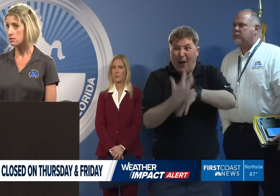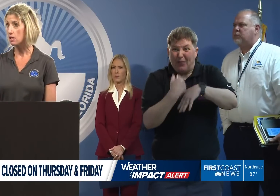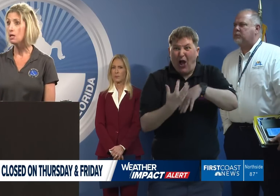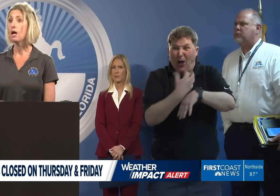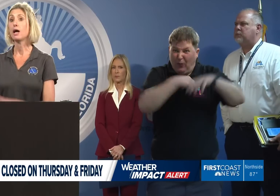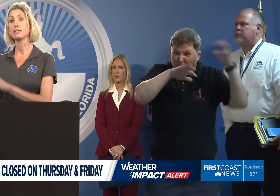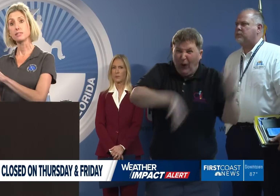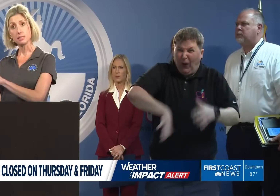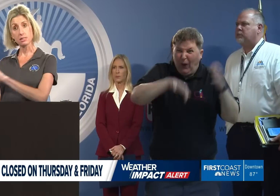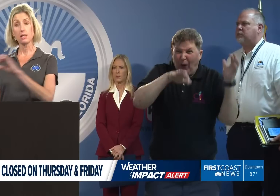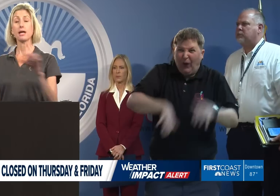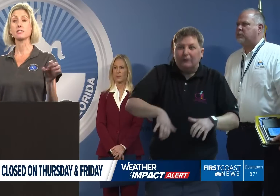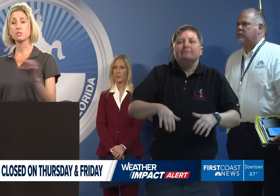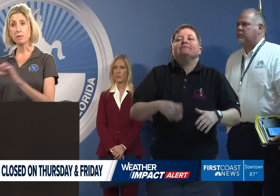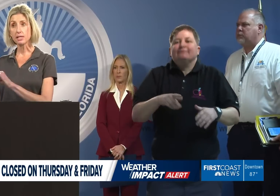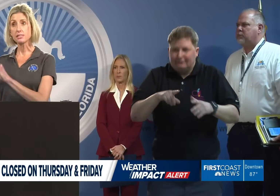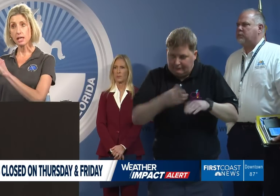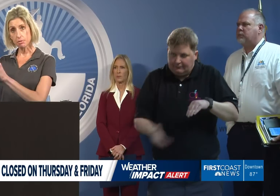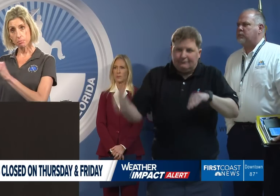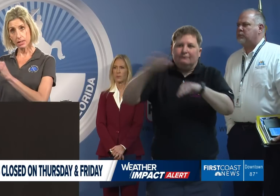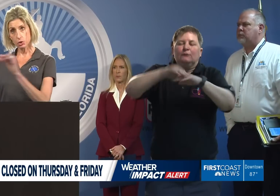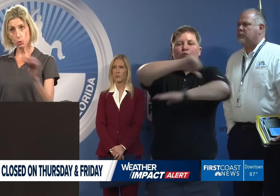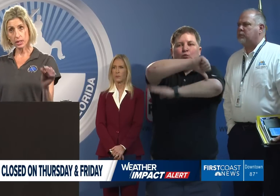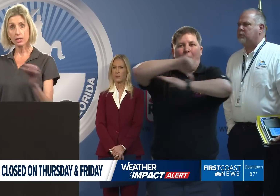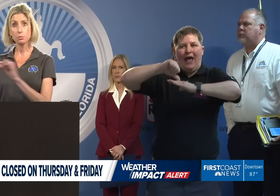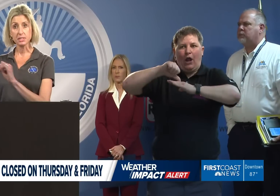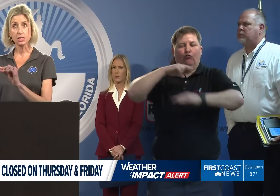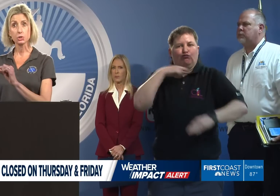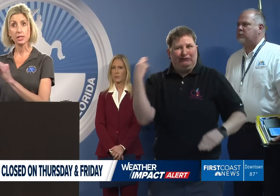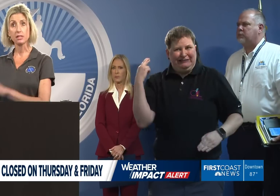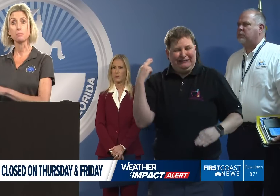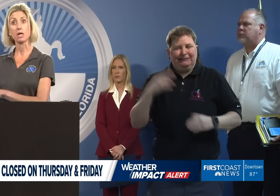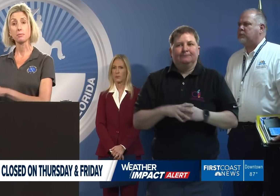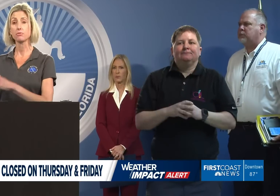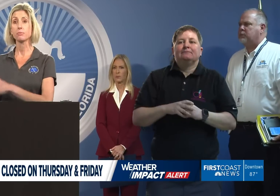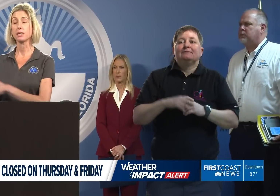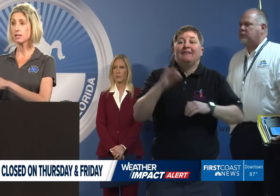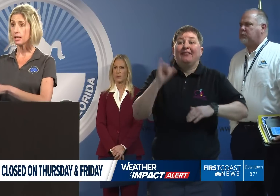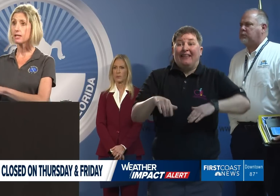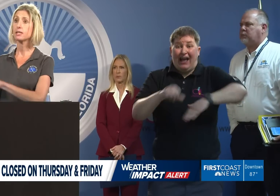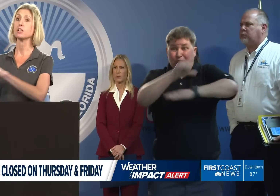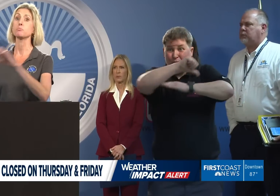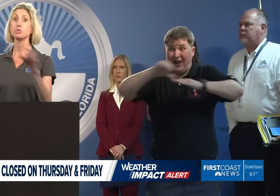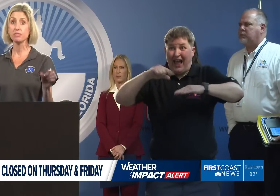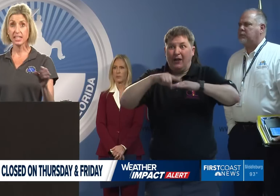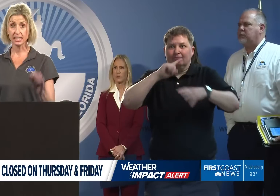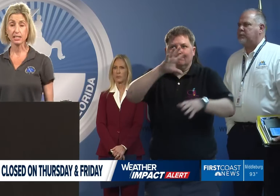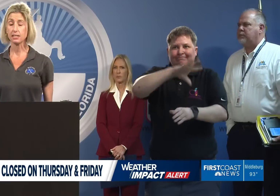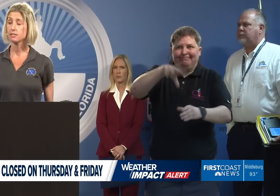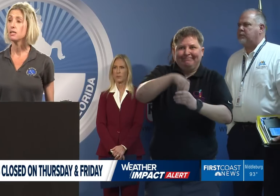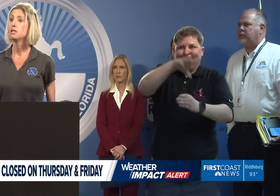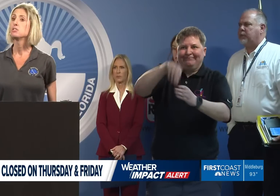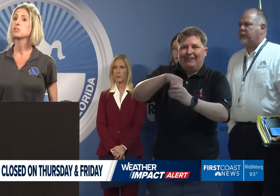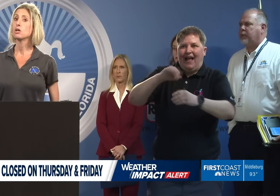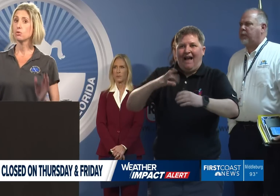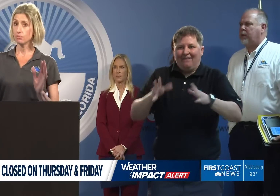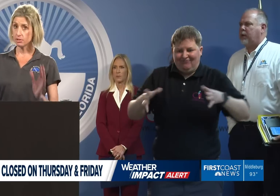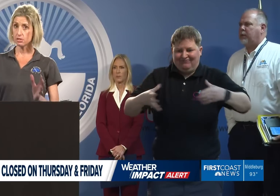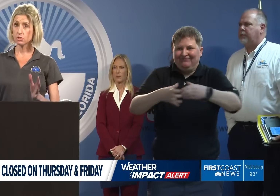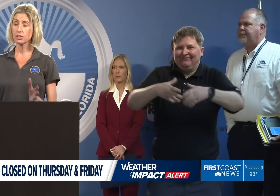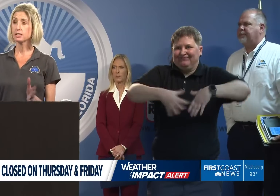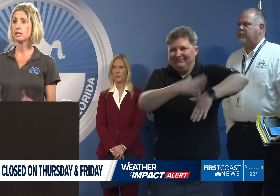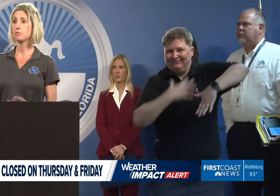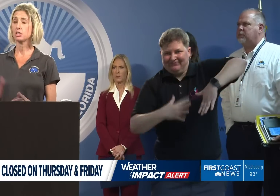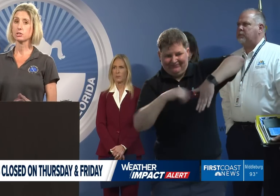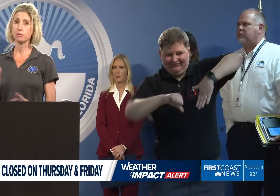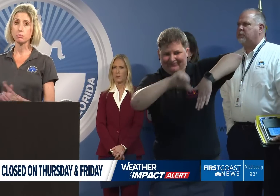tornado risk as these bands have embedded tornado potential in them coming from the Atlantic and moving inland. So